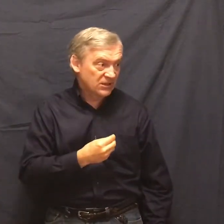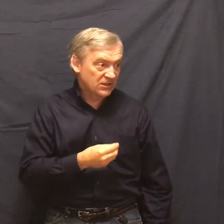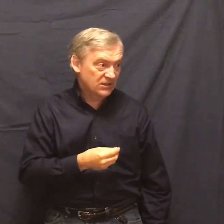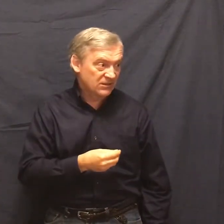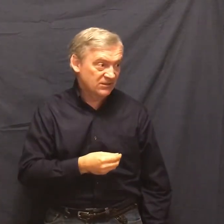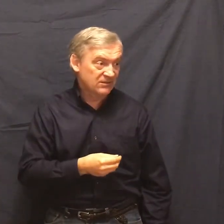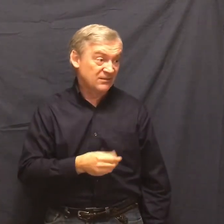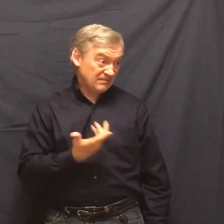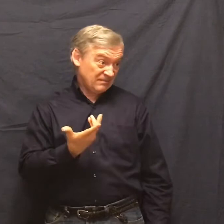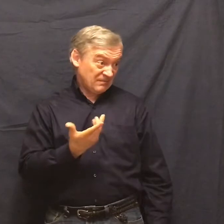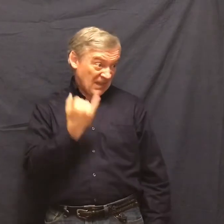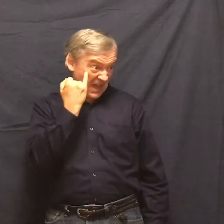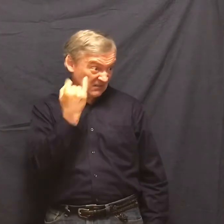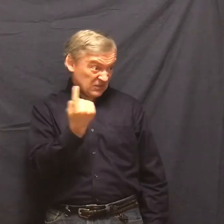$20.